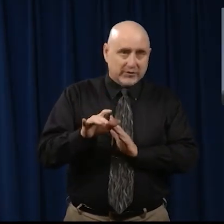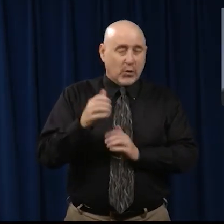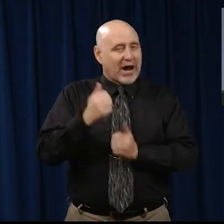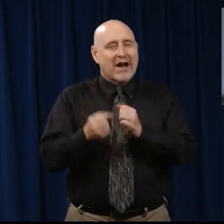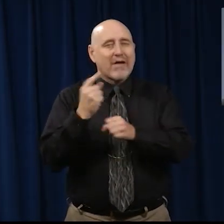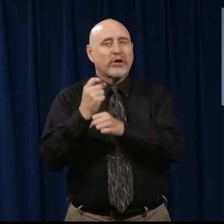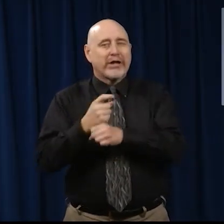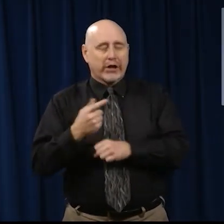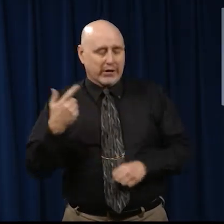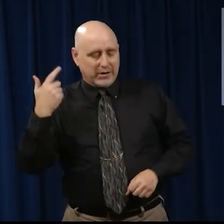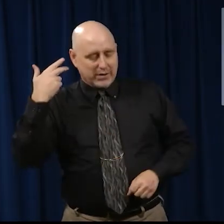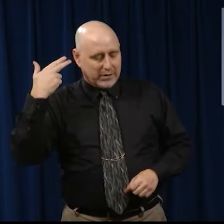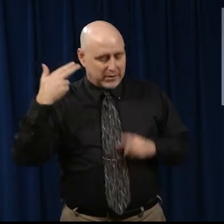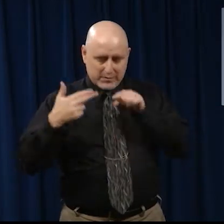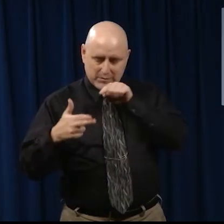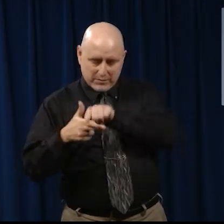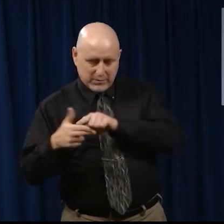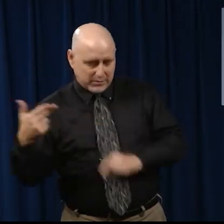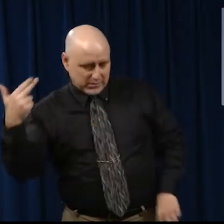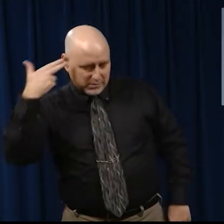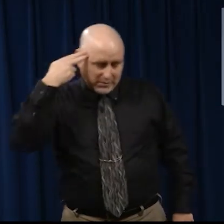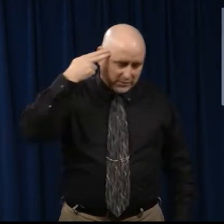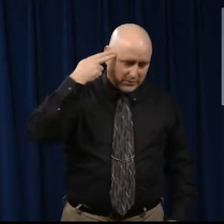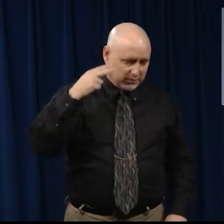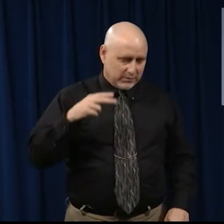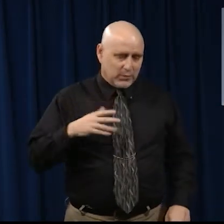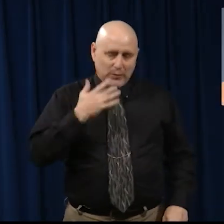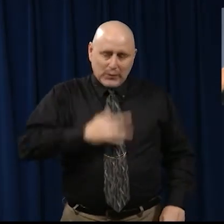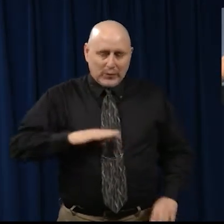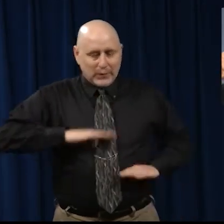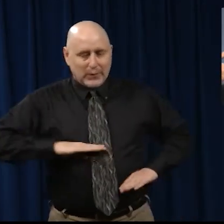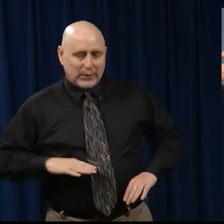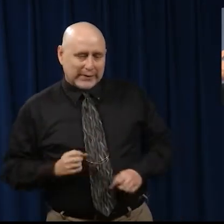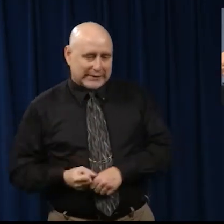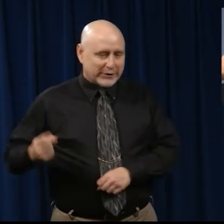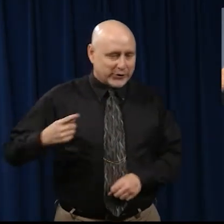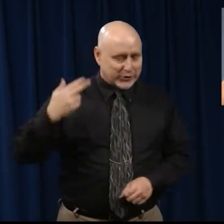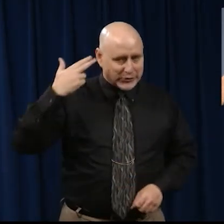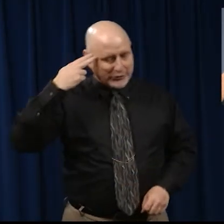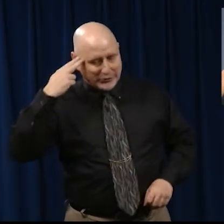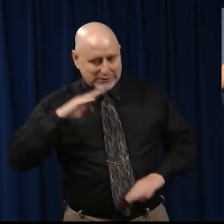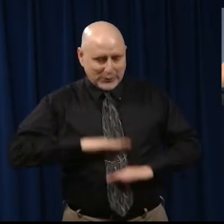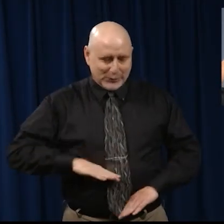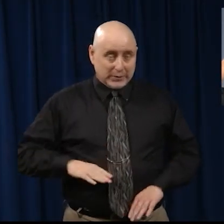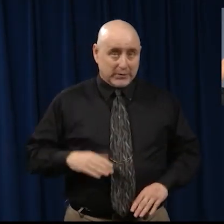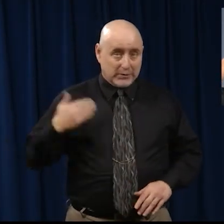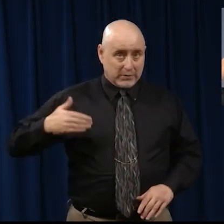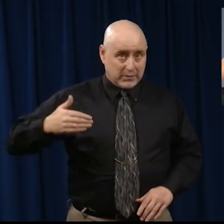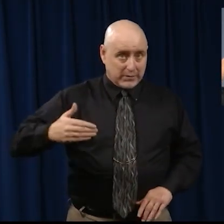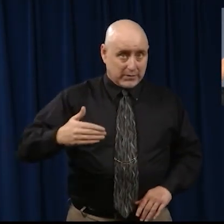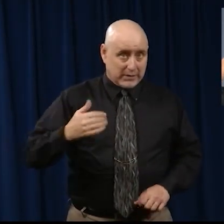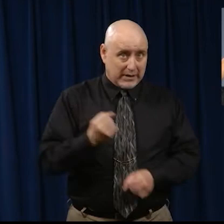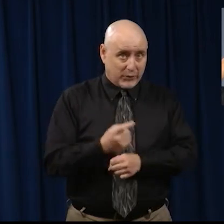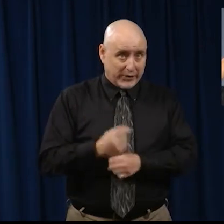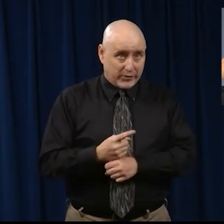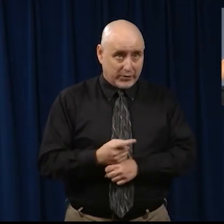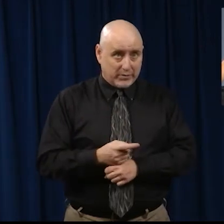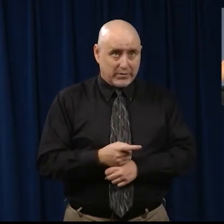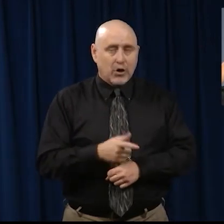1st, you pull out that gun with 4 cylinders, you stick a bullet in it, you spin it around, you point it at your head every January. Now, if I